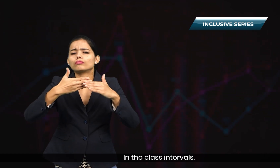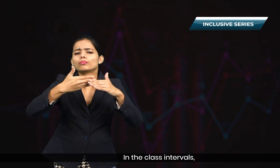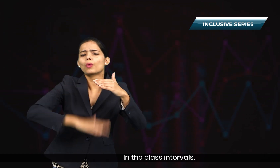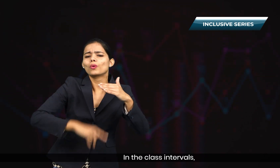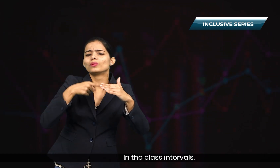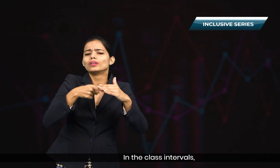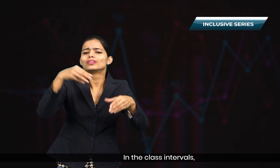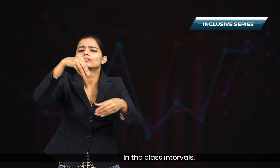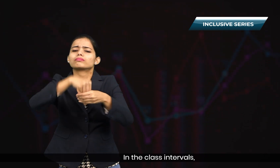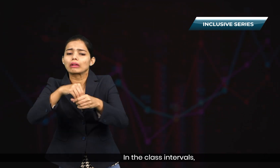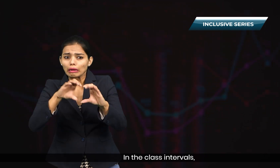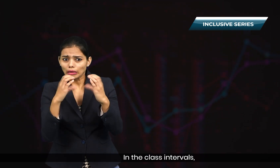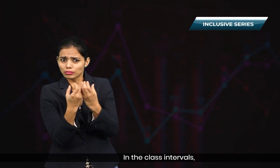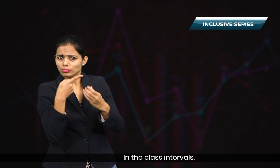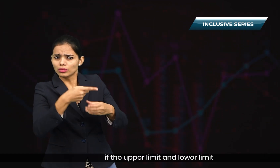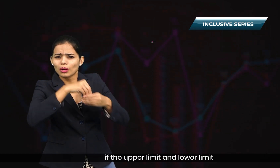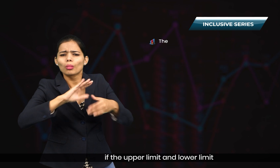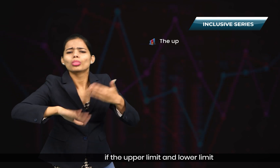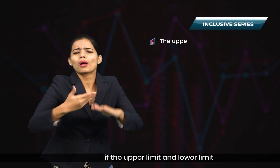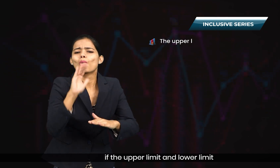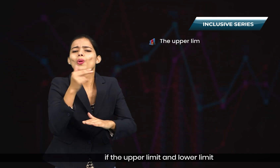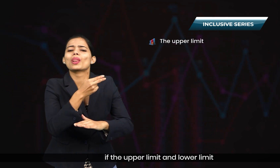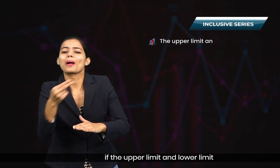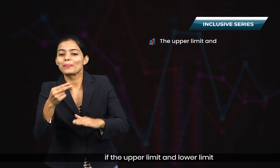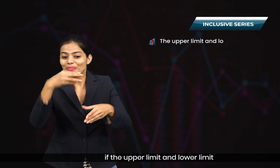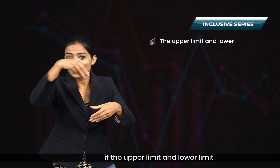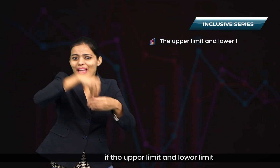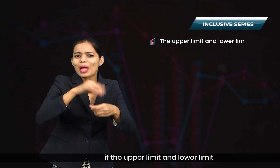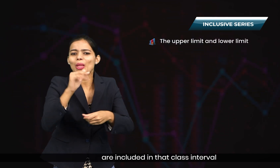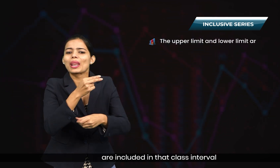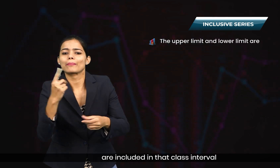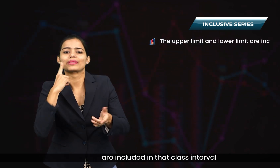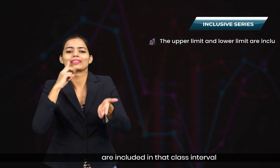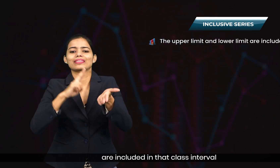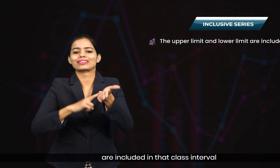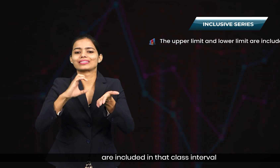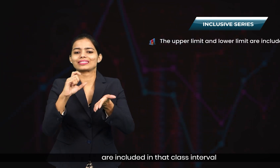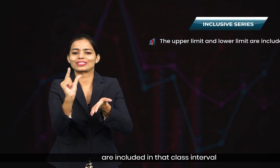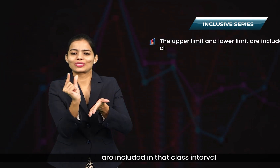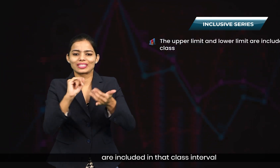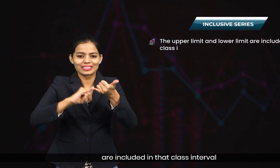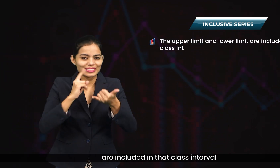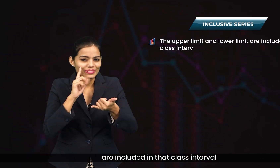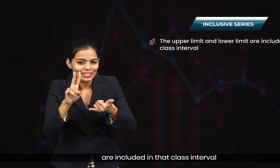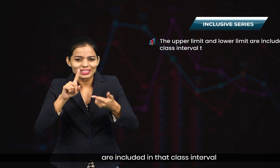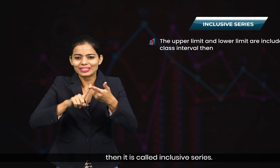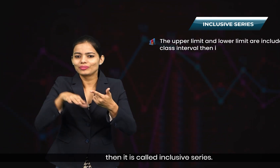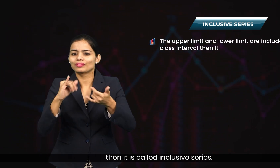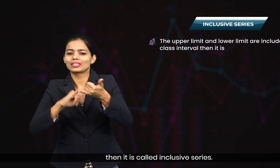In the class intervals, if the upper limit and lower limit are included in that class interval, then it is